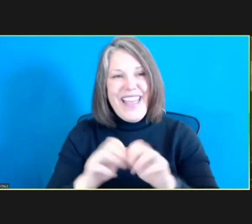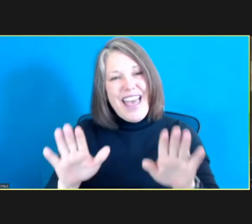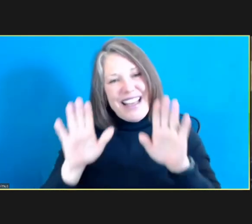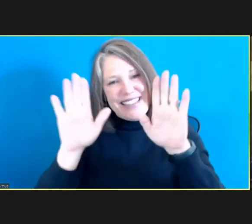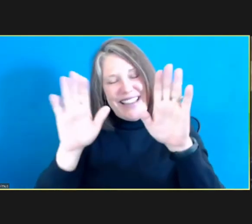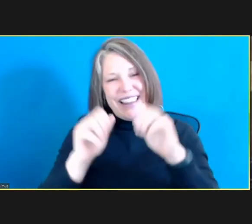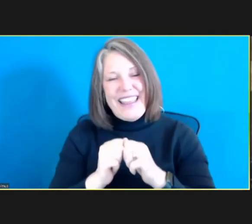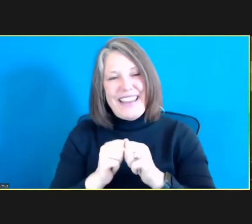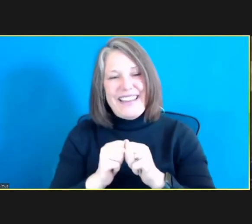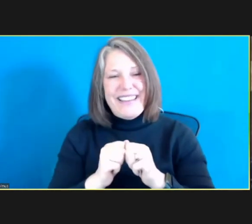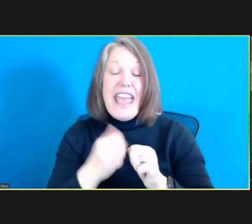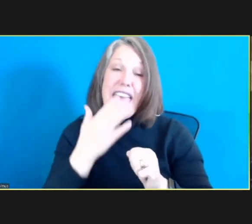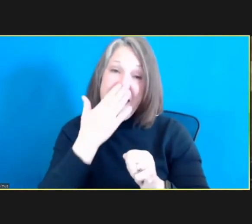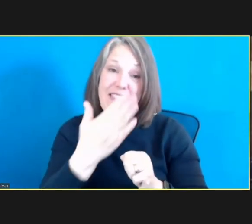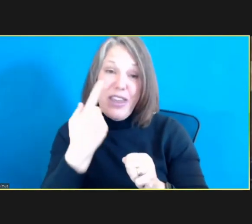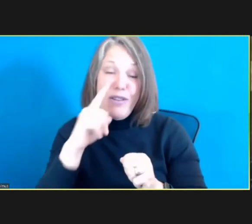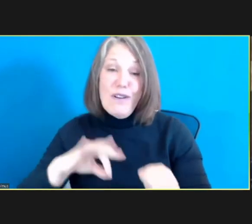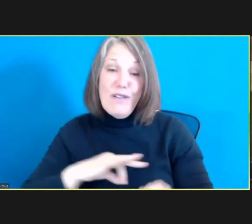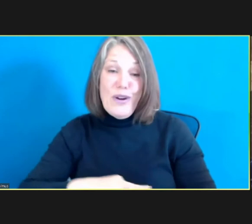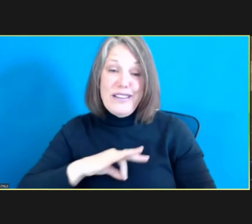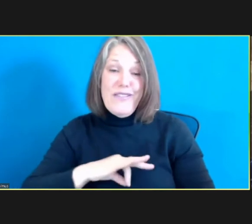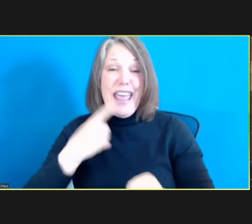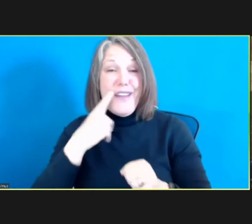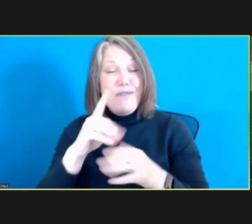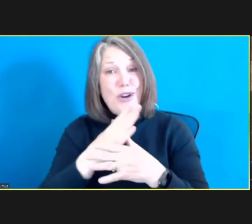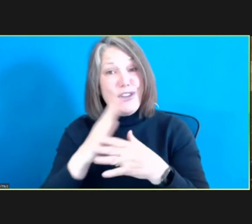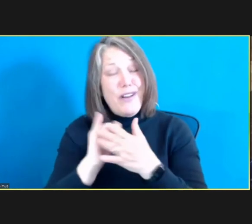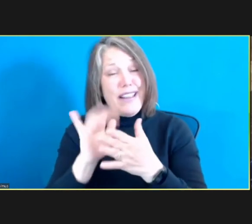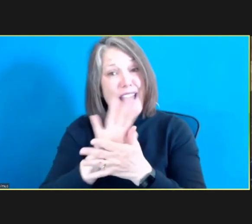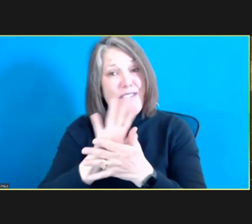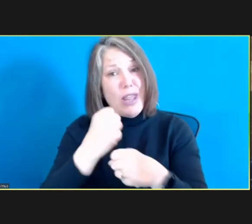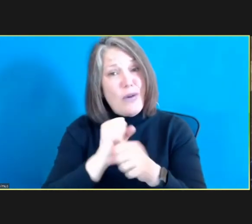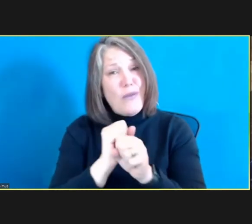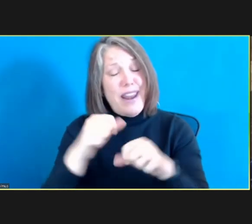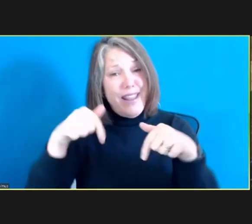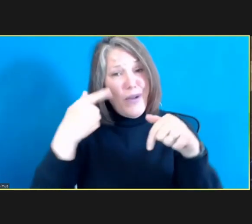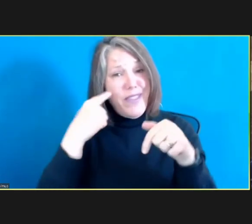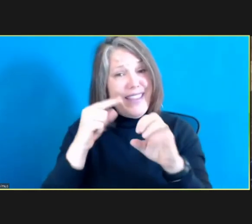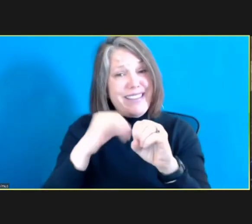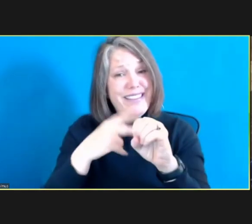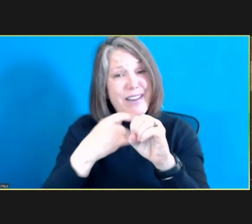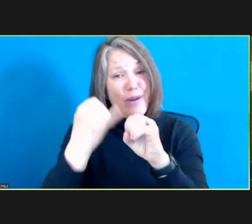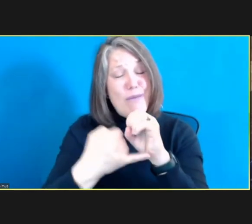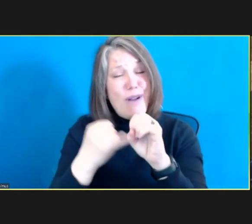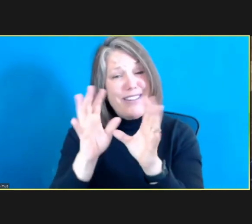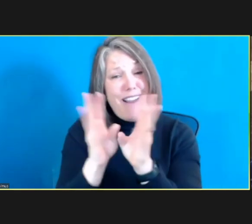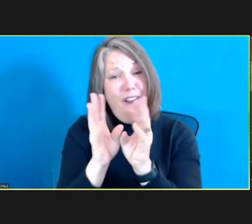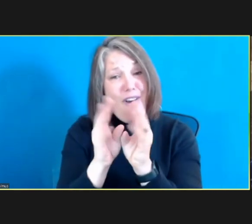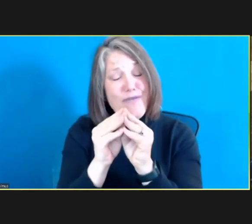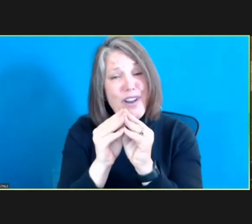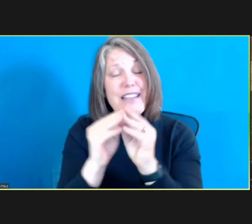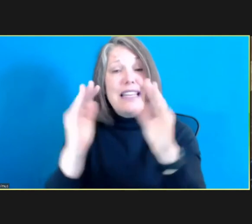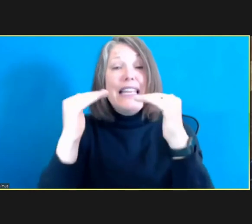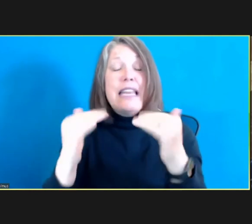Excellent. And thank you to Voice of Han for sharing that video and creating that for this Zero Project conference. Next, we would like